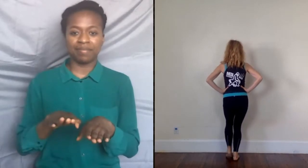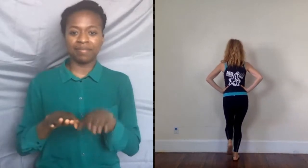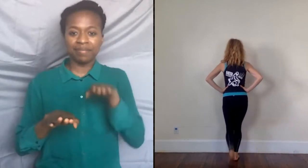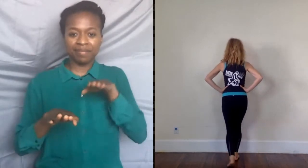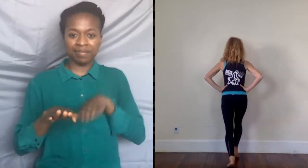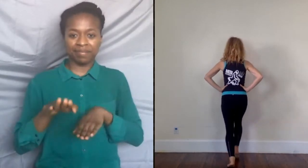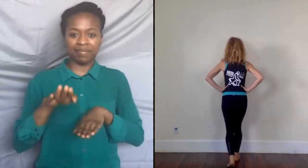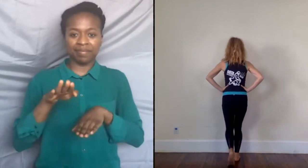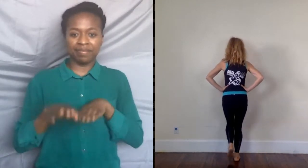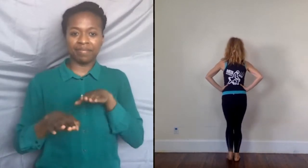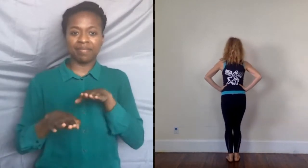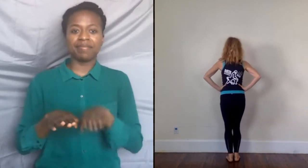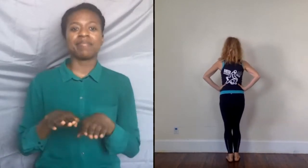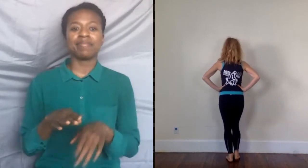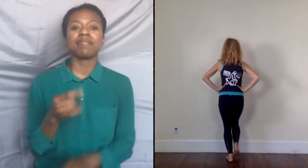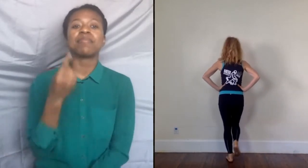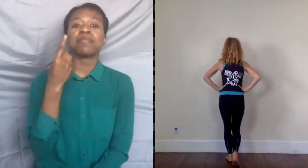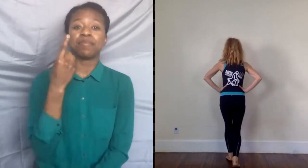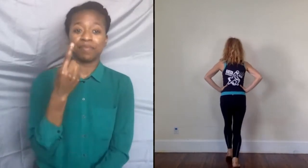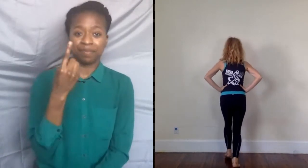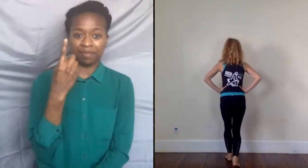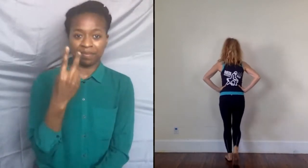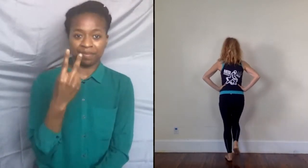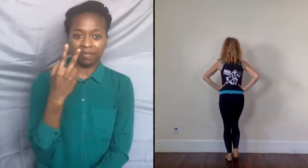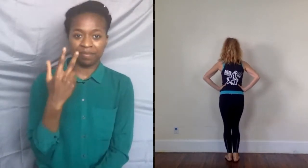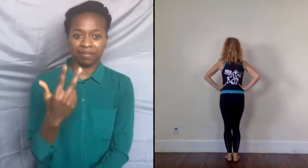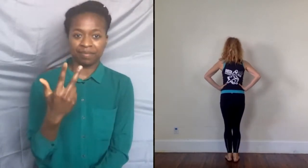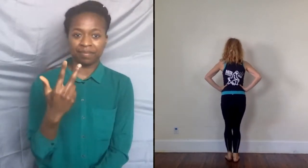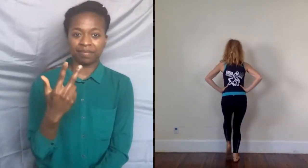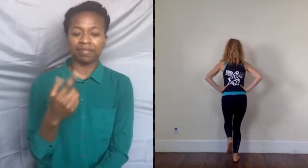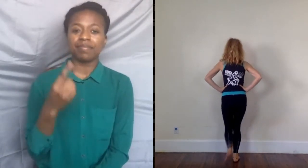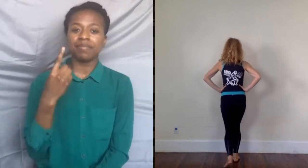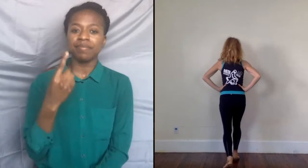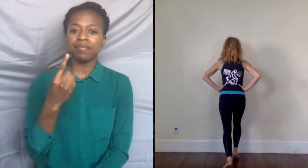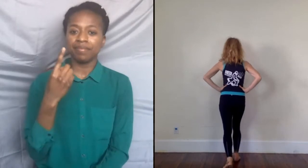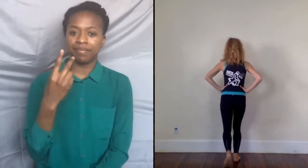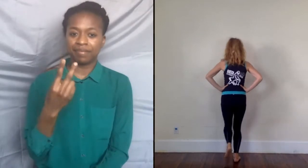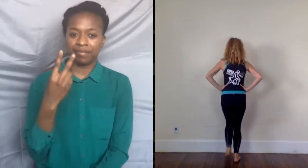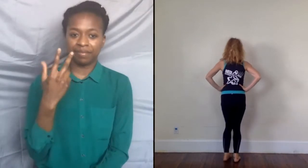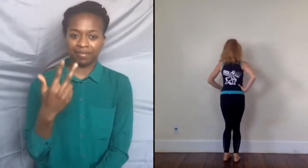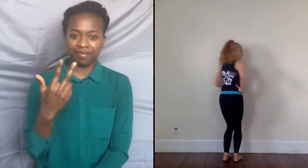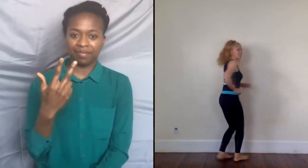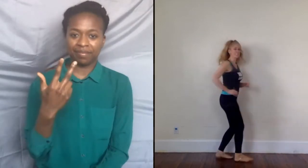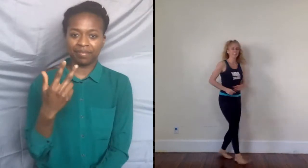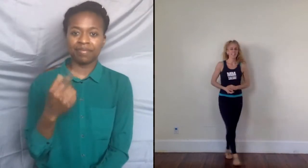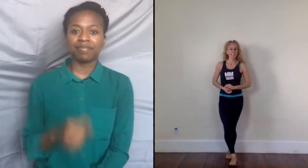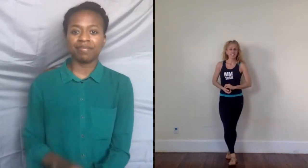And 1, 2, 3. And 1, 2, 3. And 1, 2, 3.